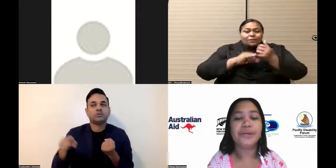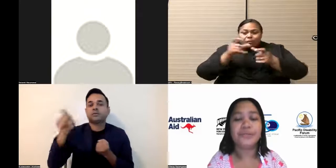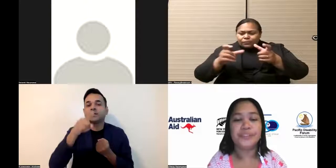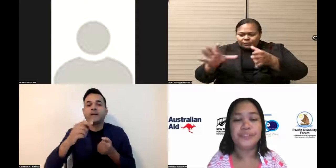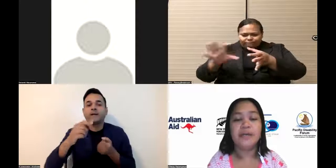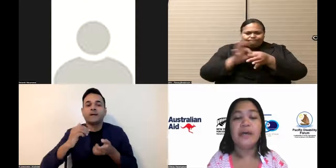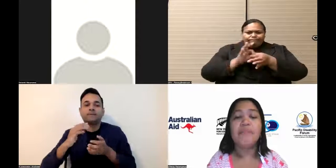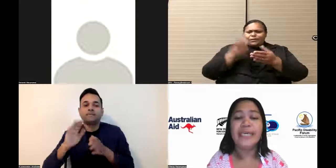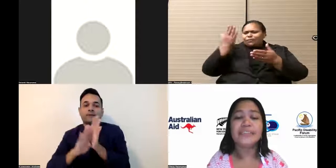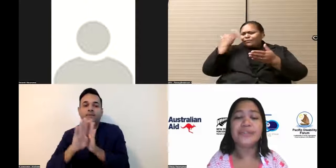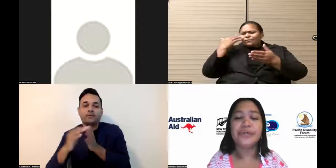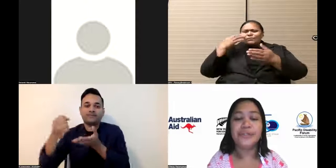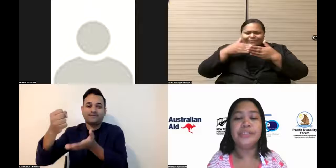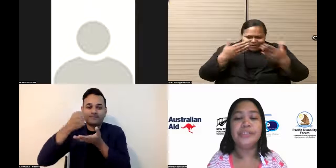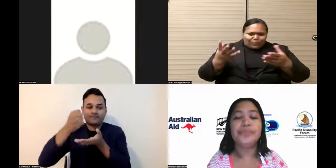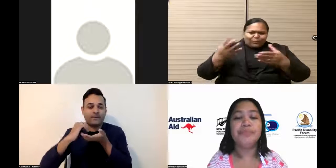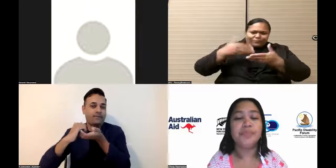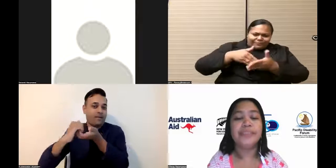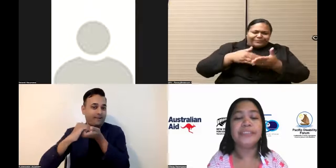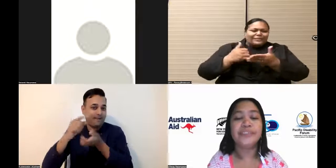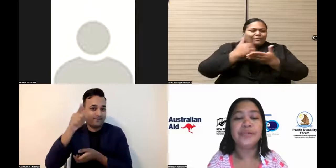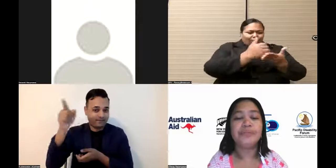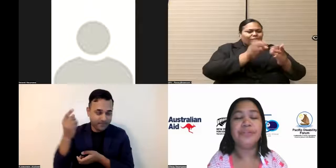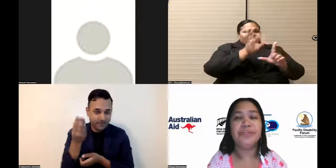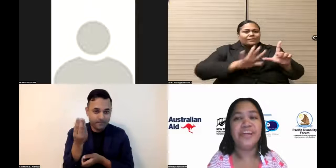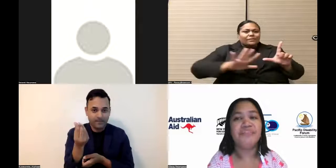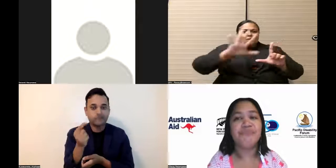key priorities based on our need to implement the